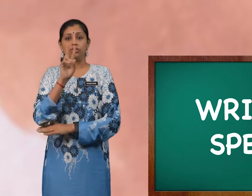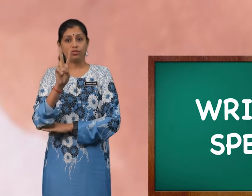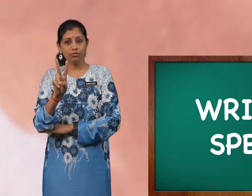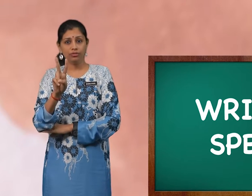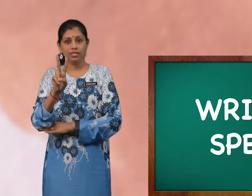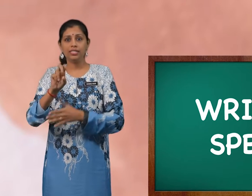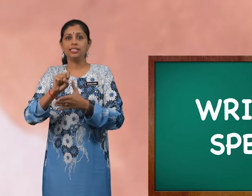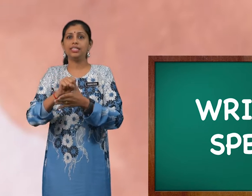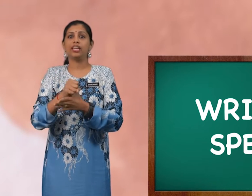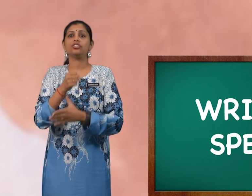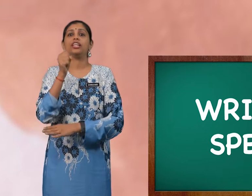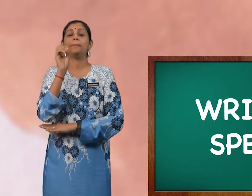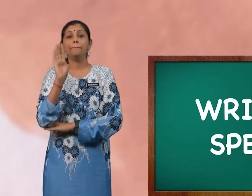2, Section B.